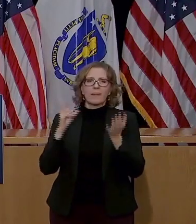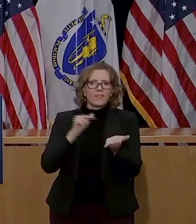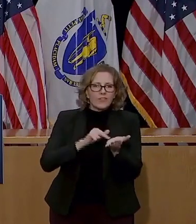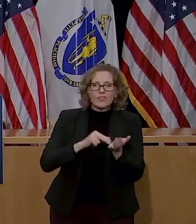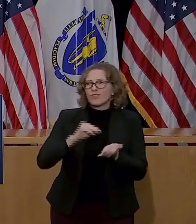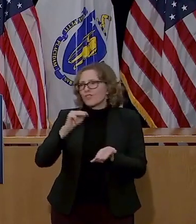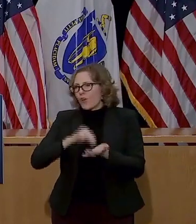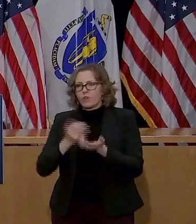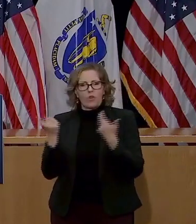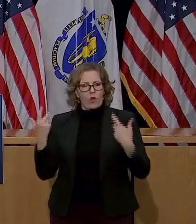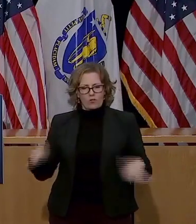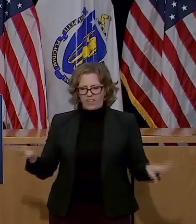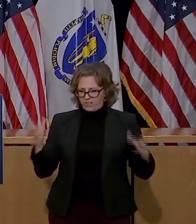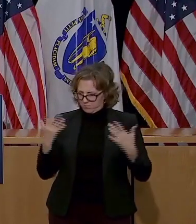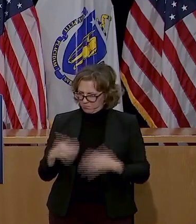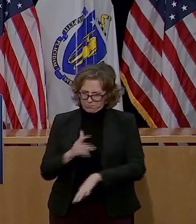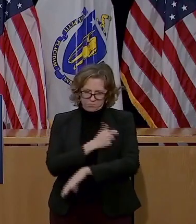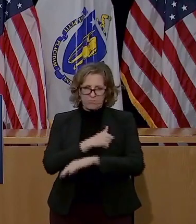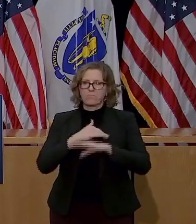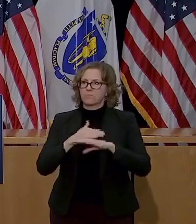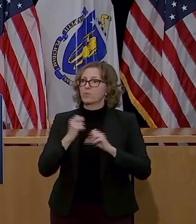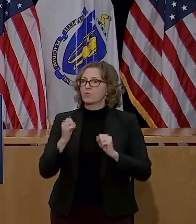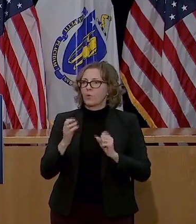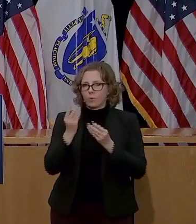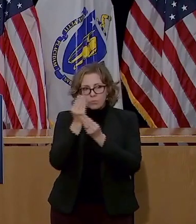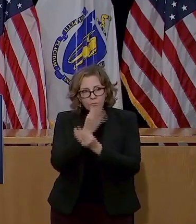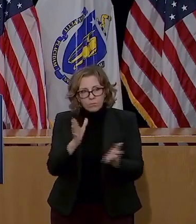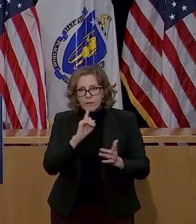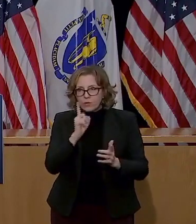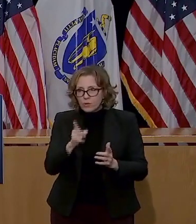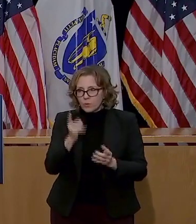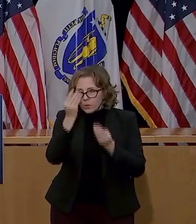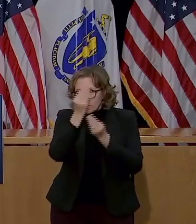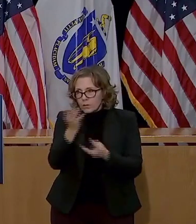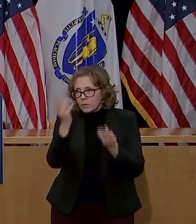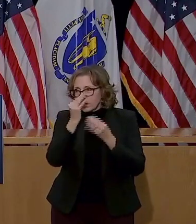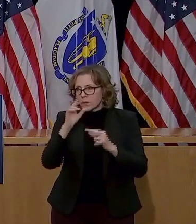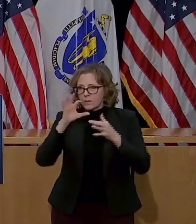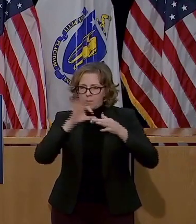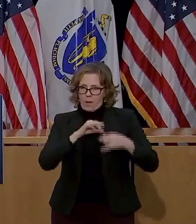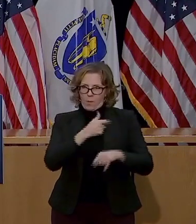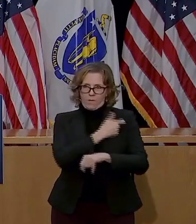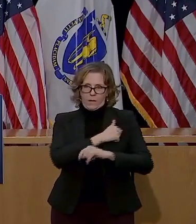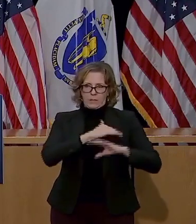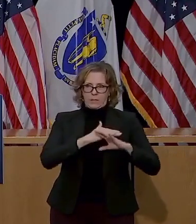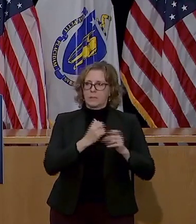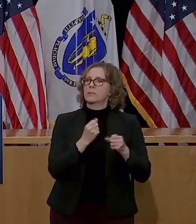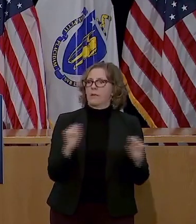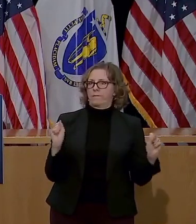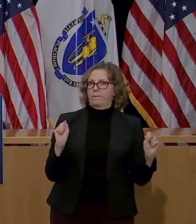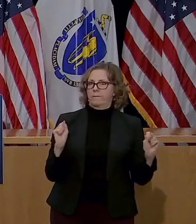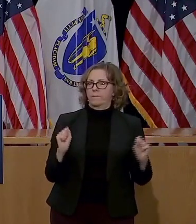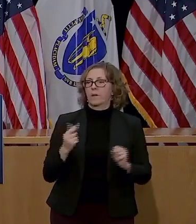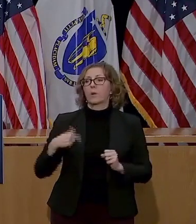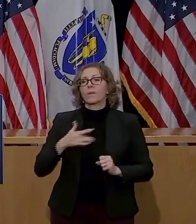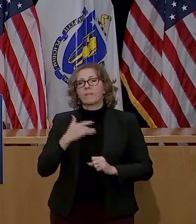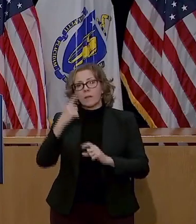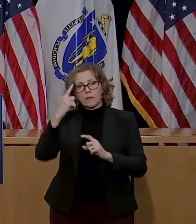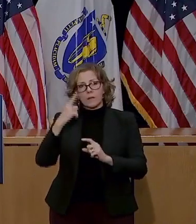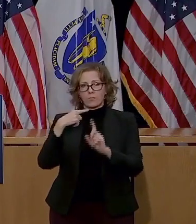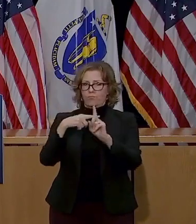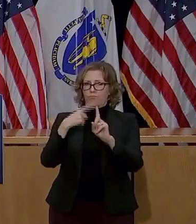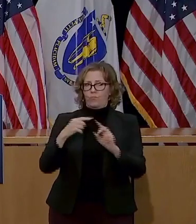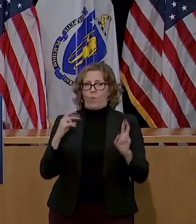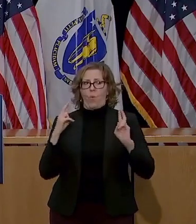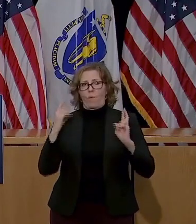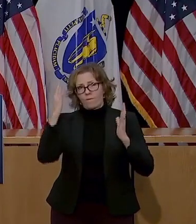that everyone has access to the information that they need, and we're hopeful that brighter days are ahead for